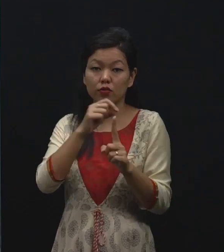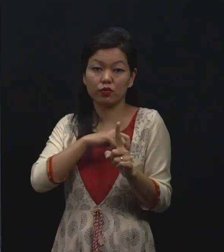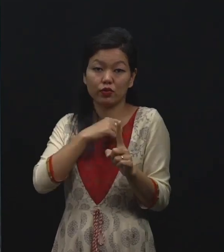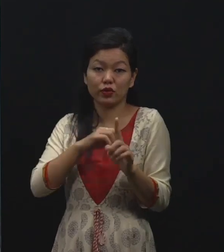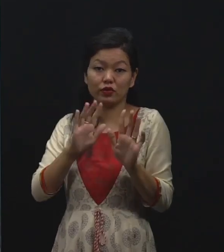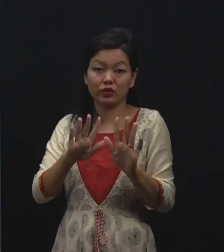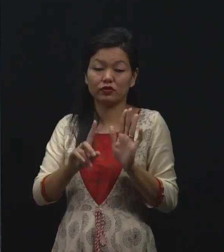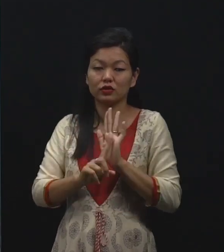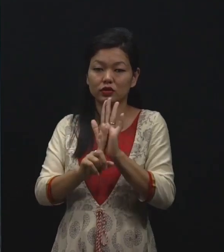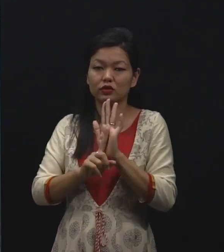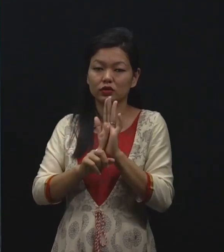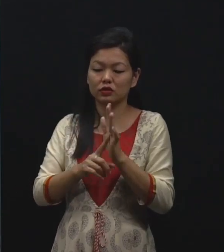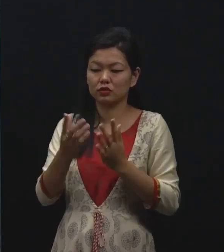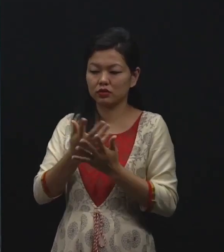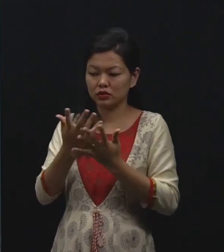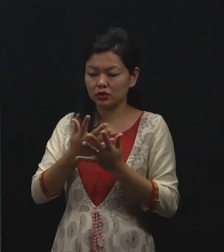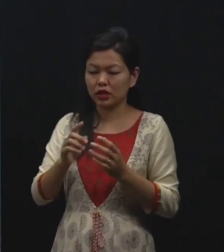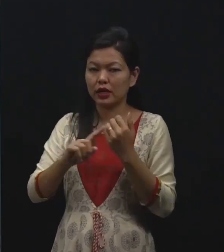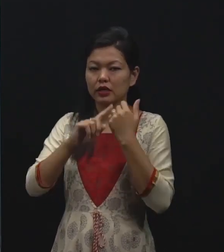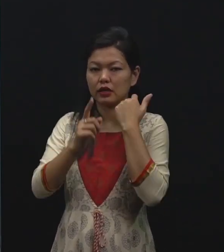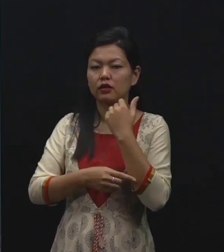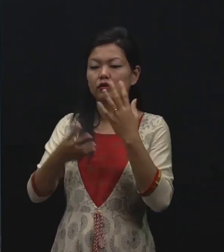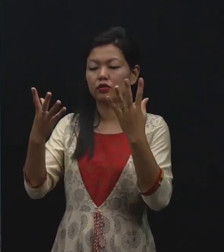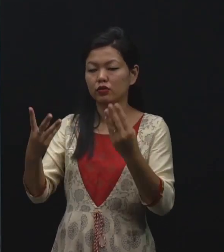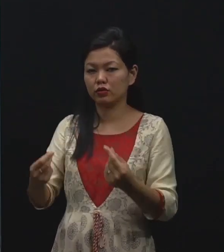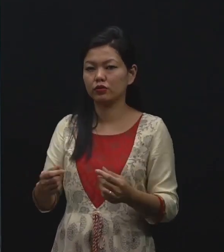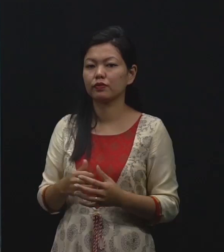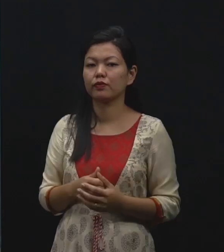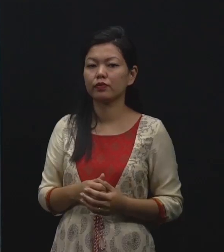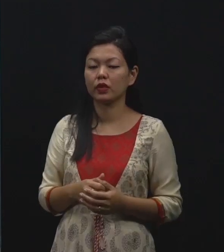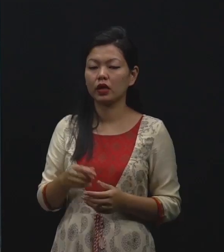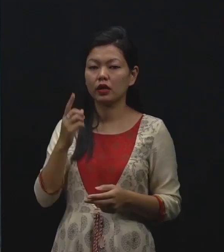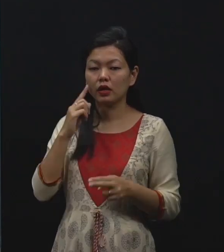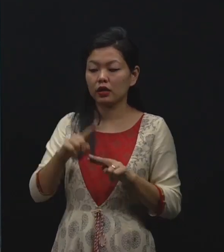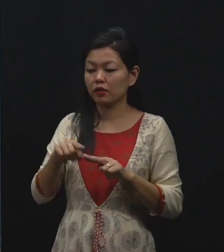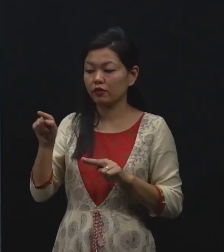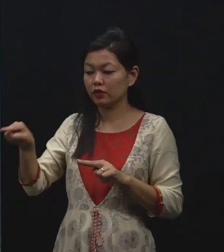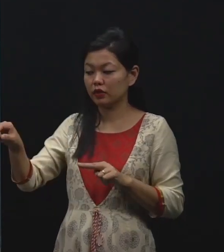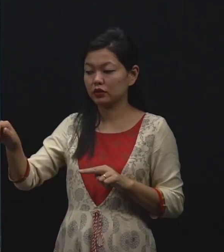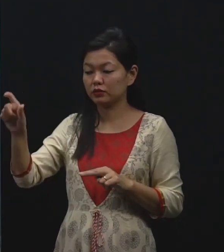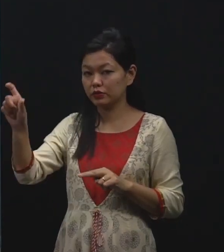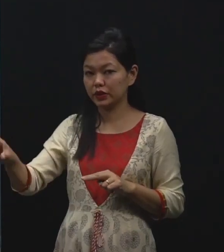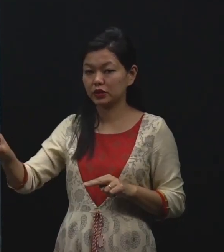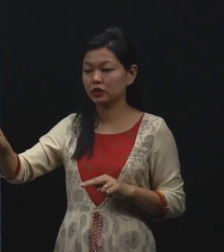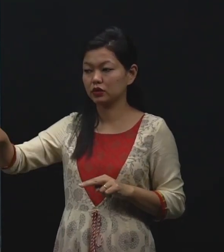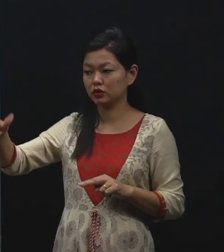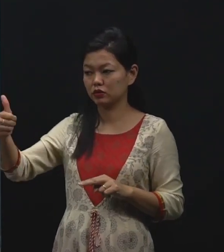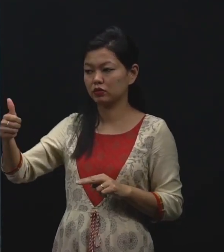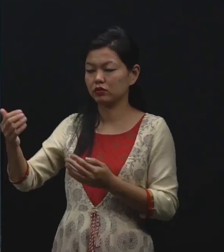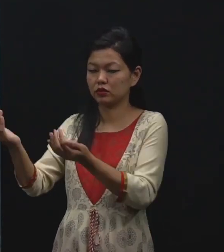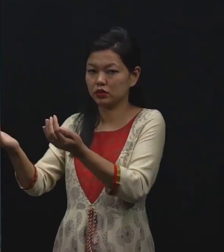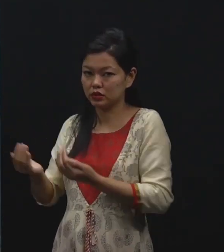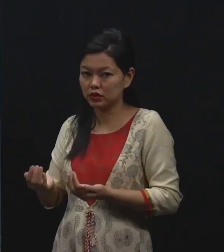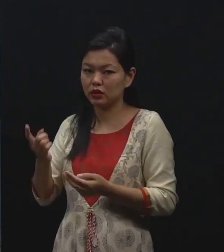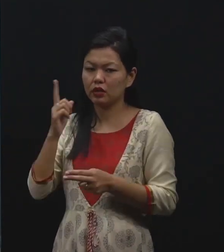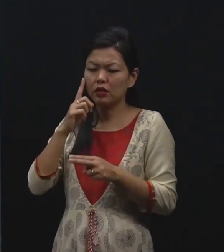can be passed on to the High Court. And similarly, if the High Court could not solve this case, then it will be passed on to the Supreme